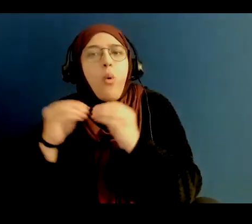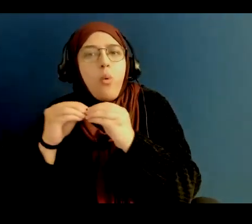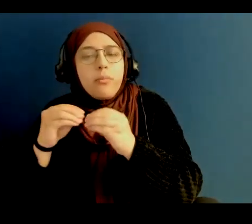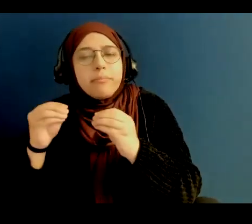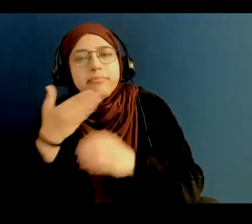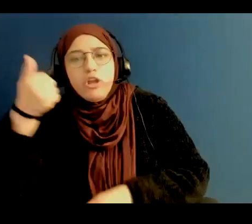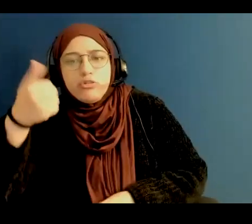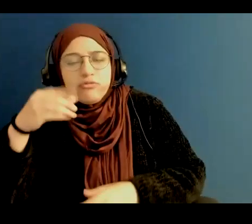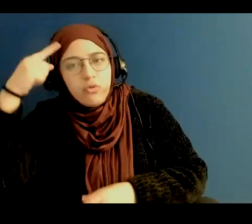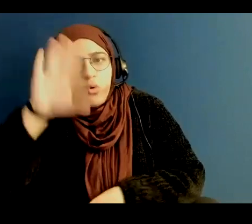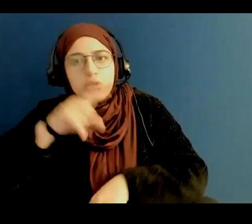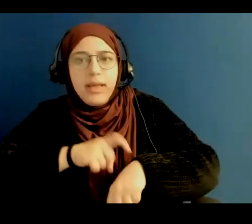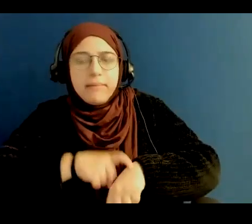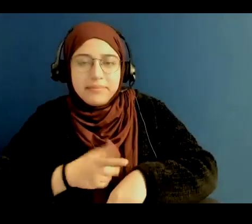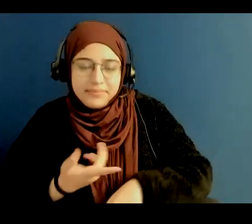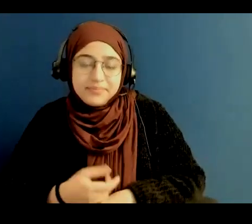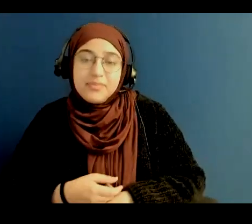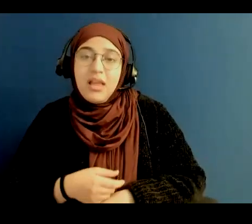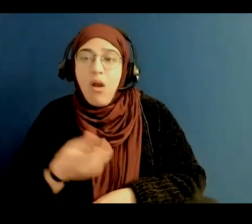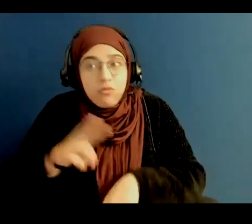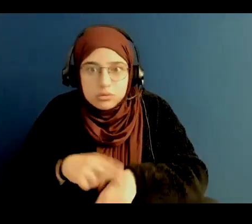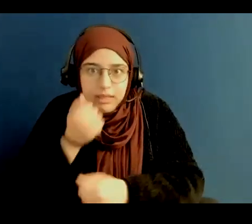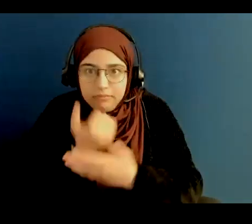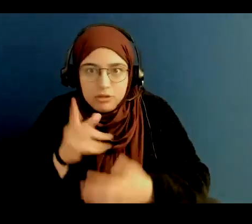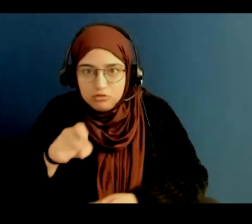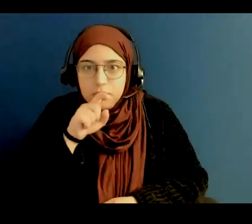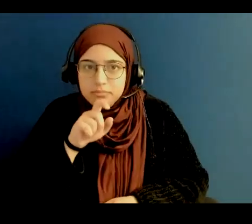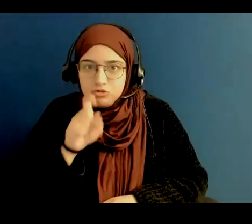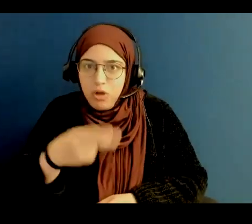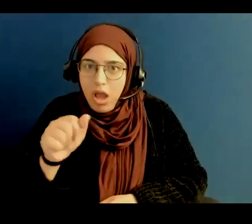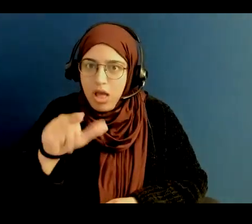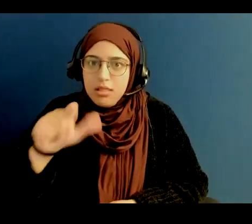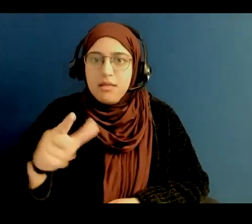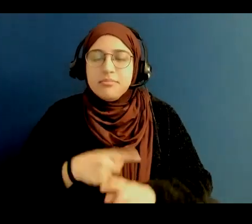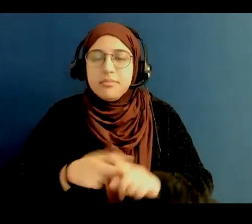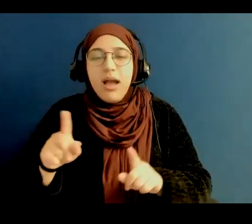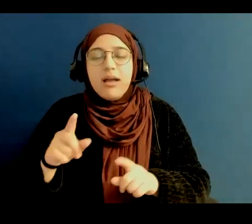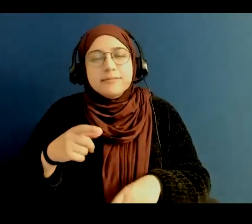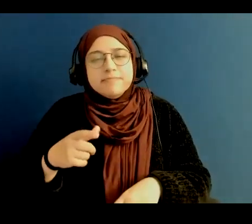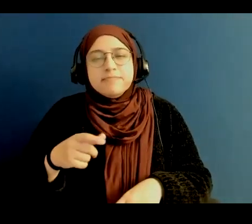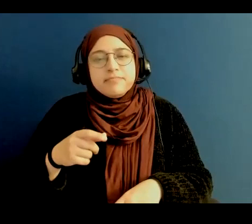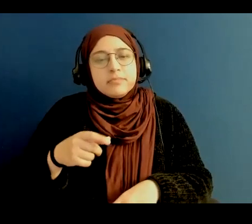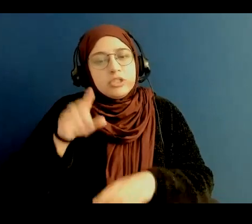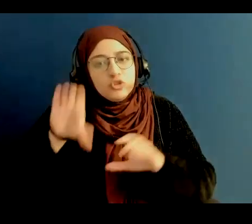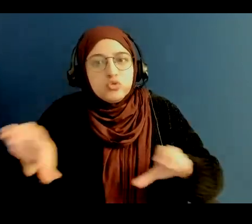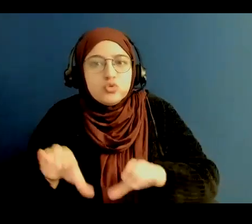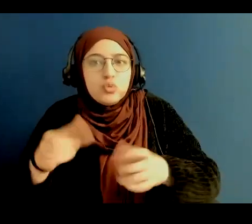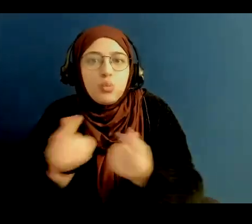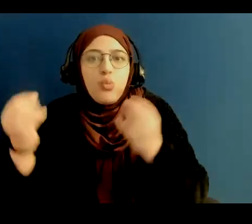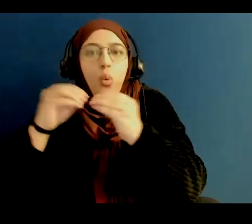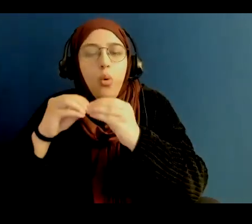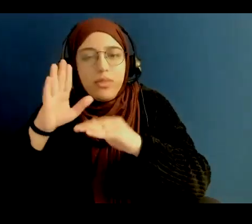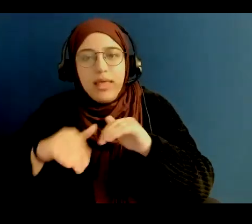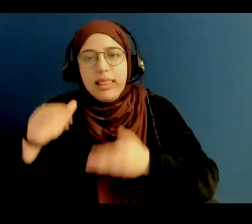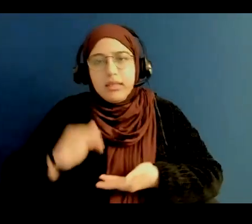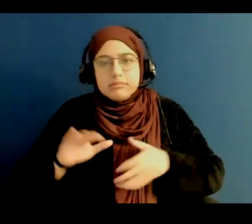So of course, everything you do it should be halal, but within halal, there is things that are more productive and less productive. And you always want to choose within